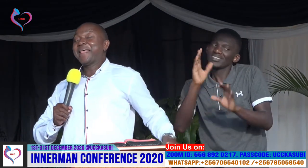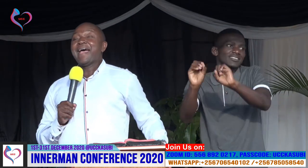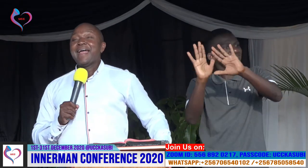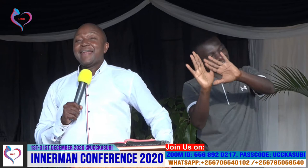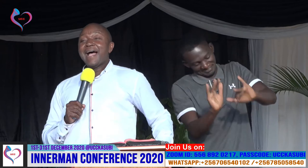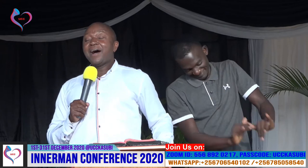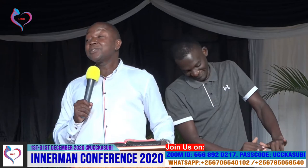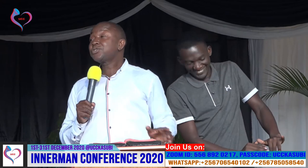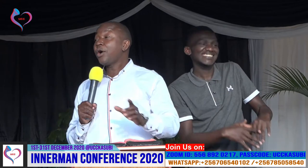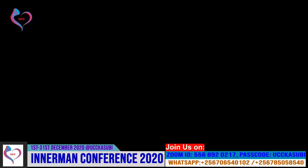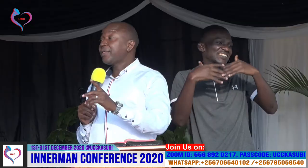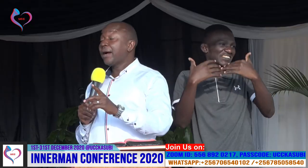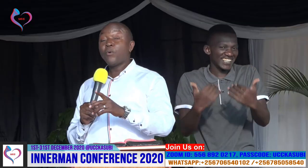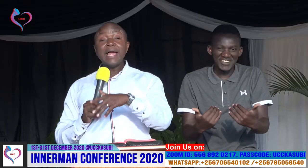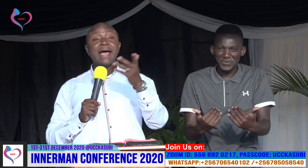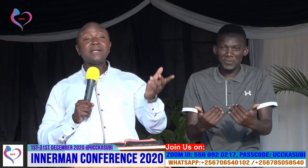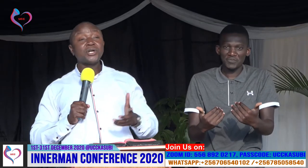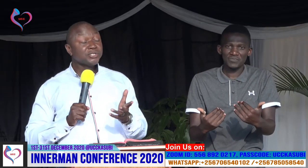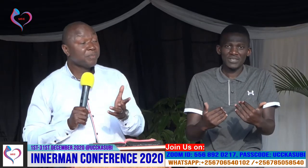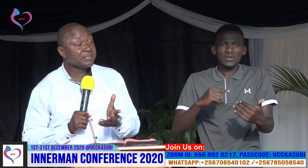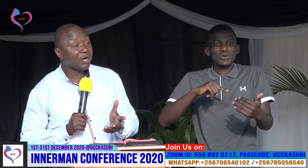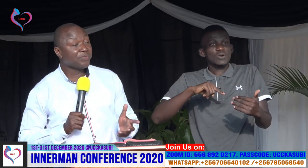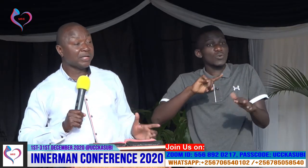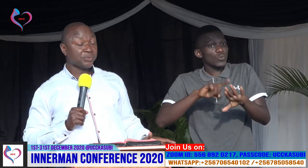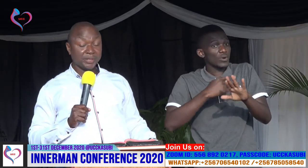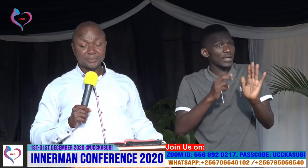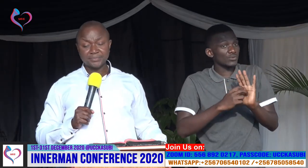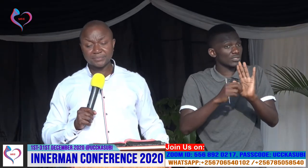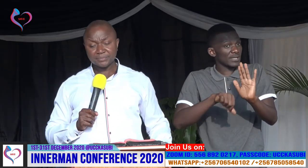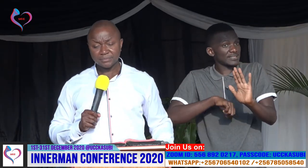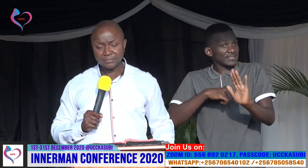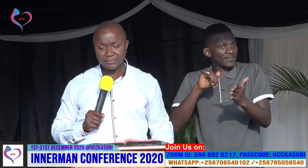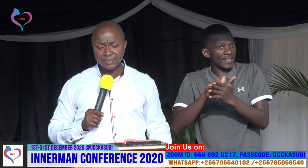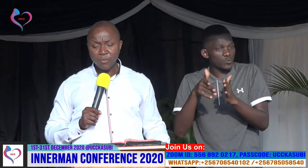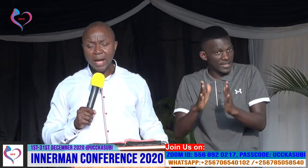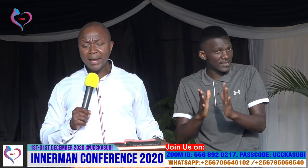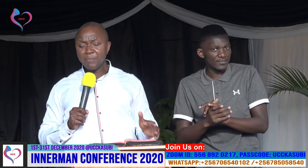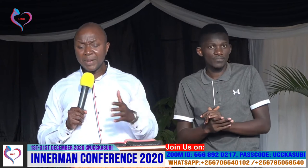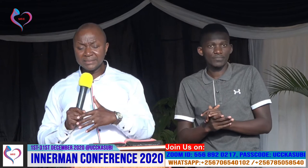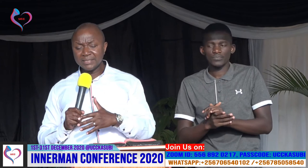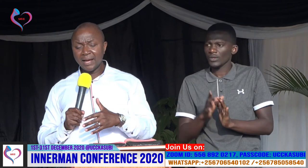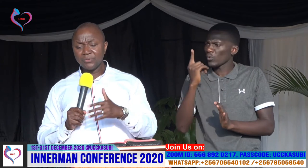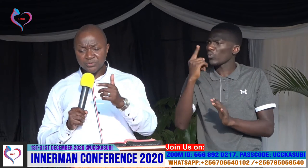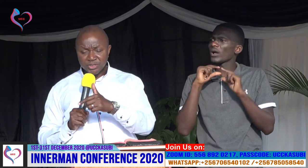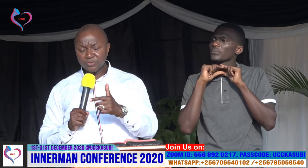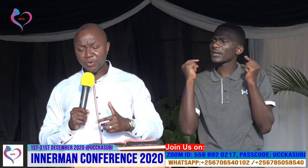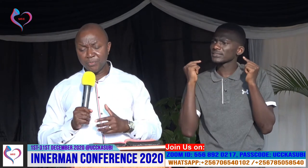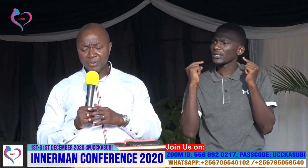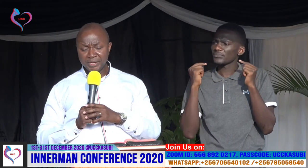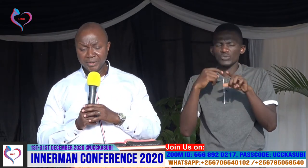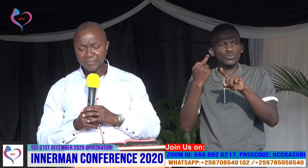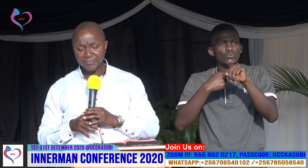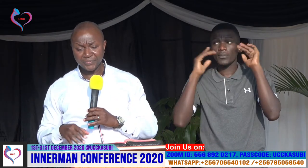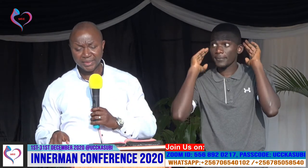I can't explain now, that a lot. So, when I introduced myself that way, one pastor, still from